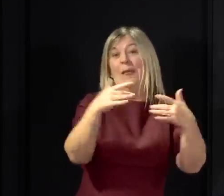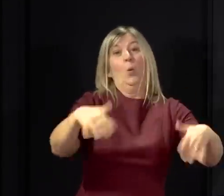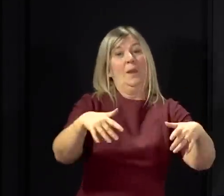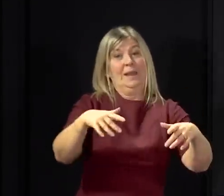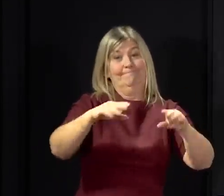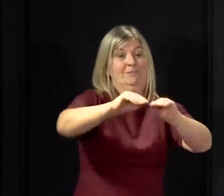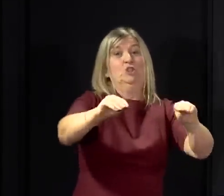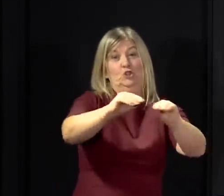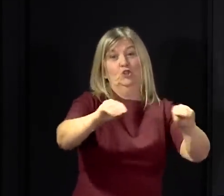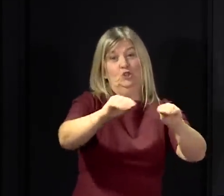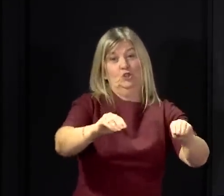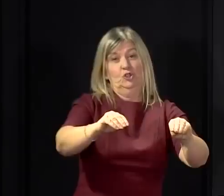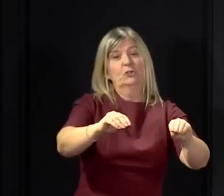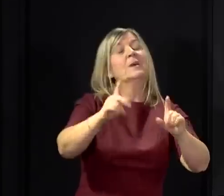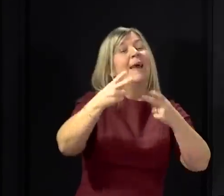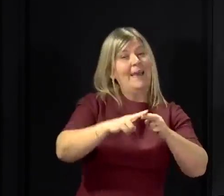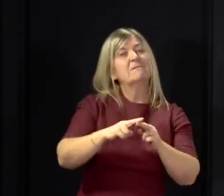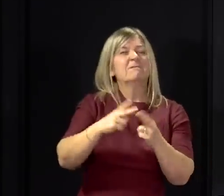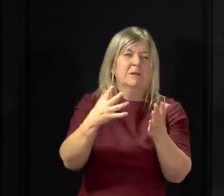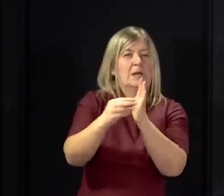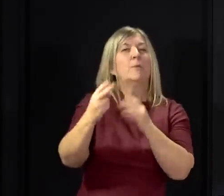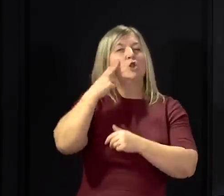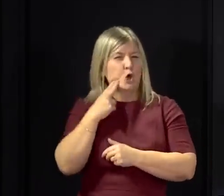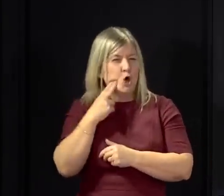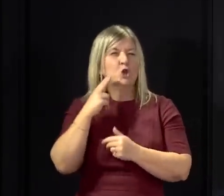for the children of key workers and the most vulnerable.